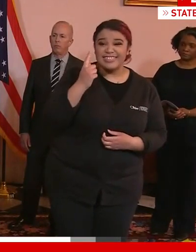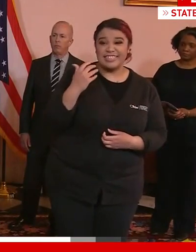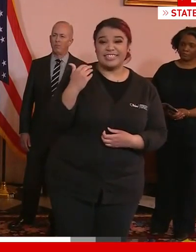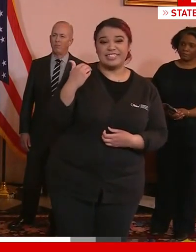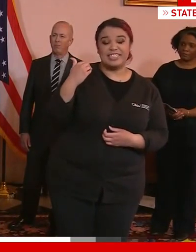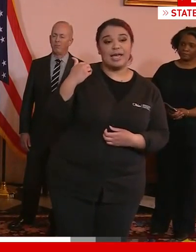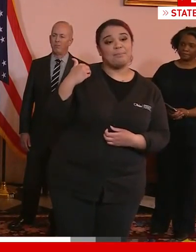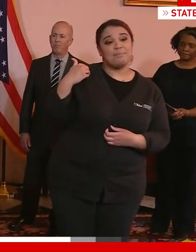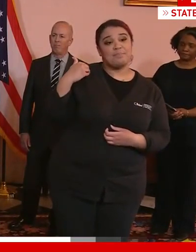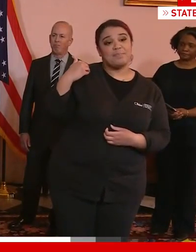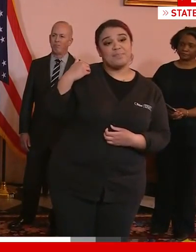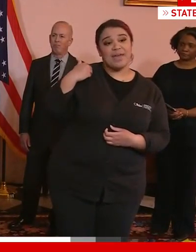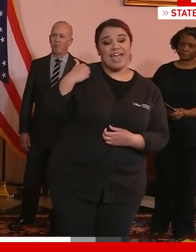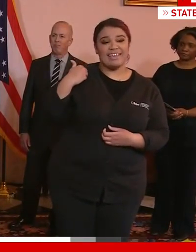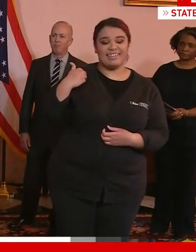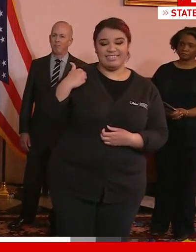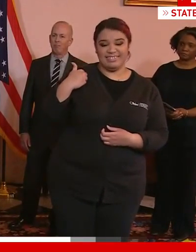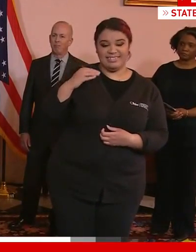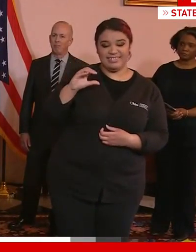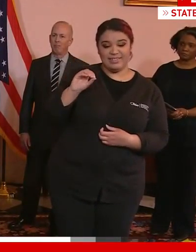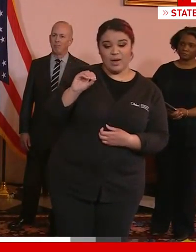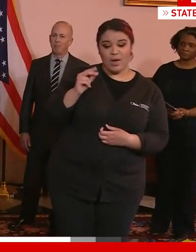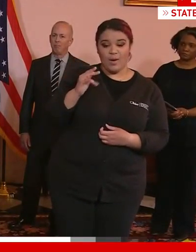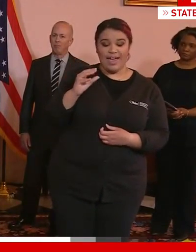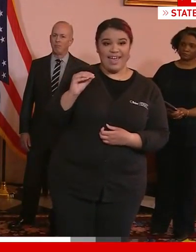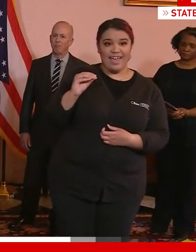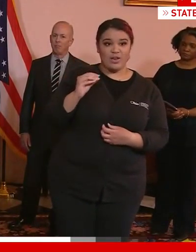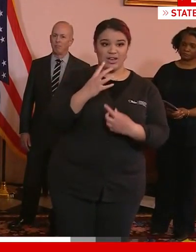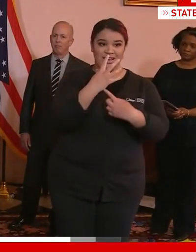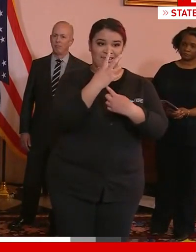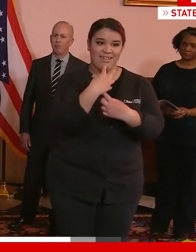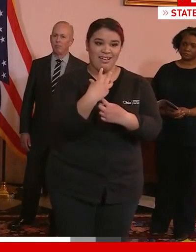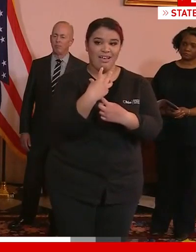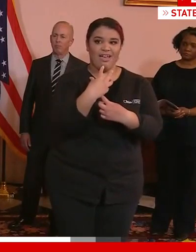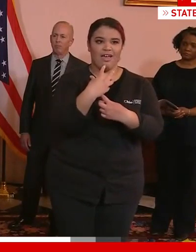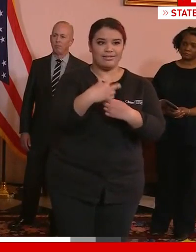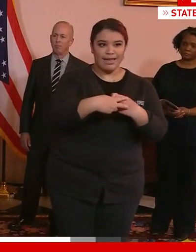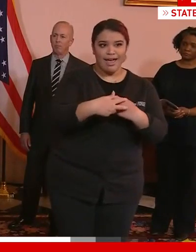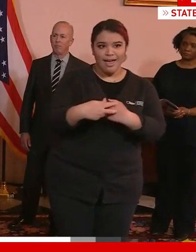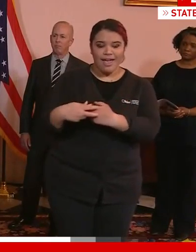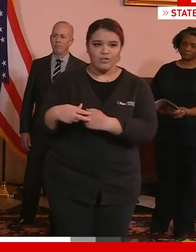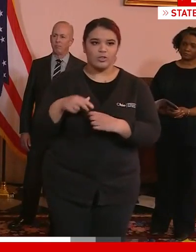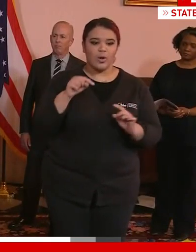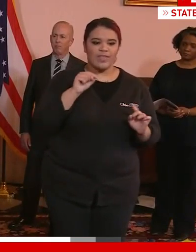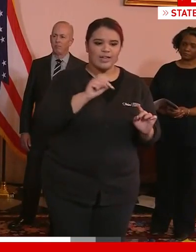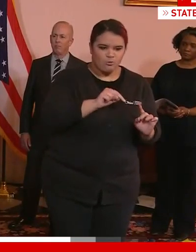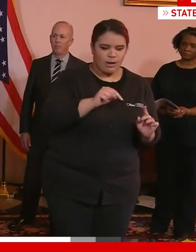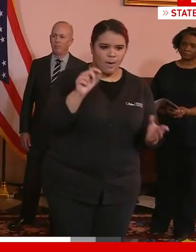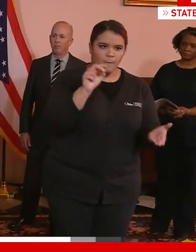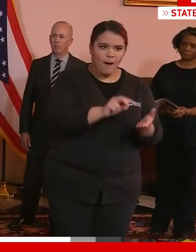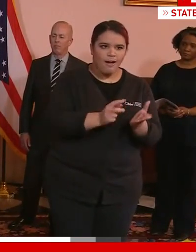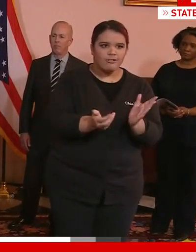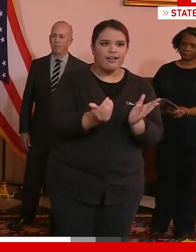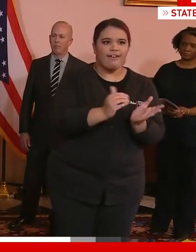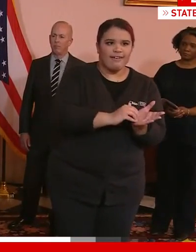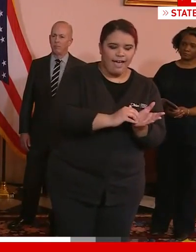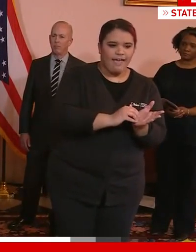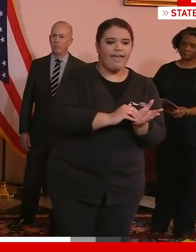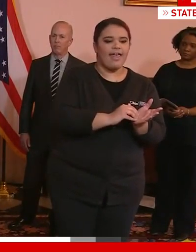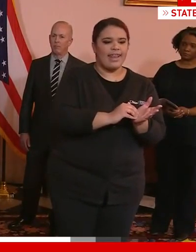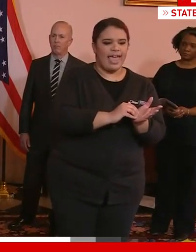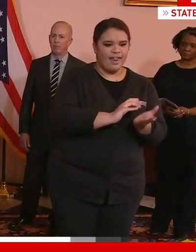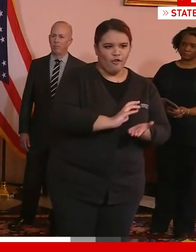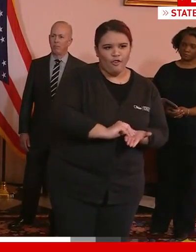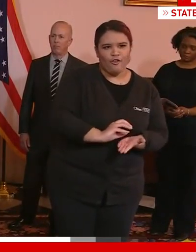of like Public Health 101 lectures all put together for you so you can kind of follow this, because I think we each come to this